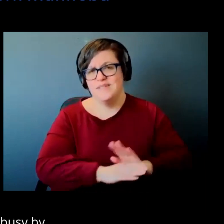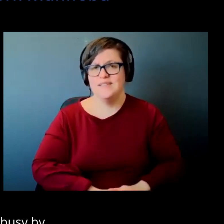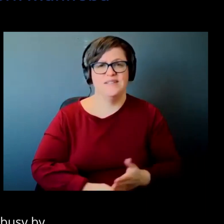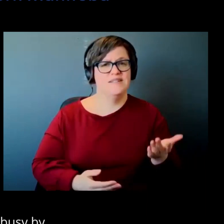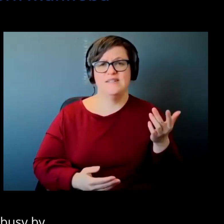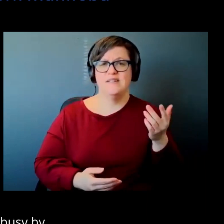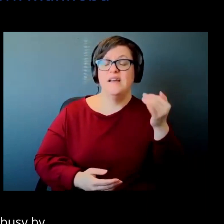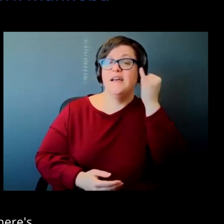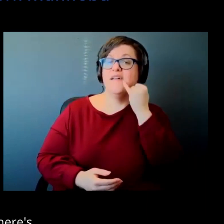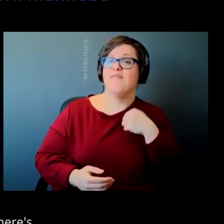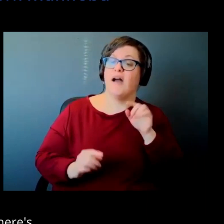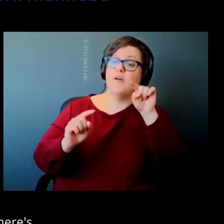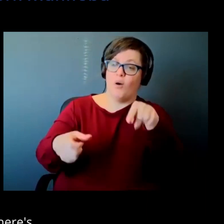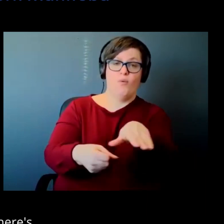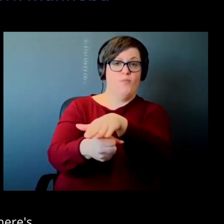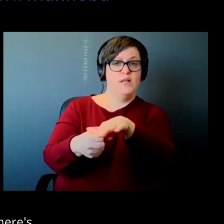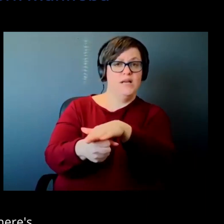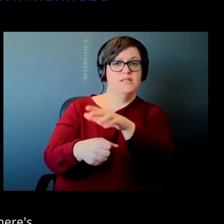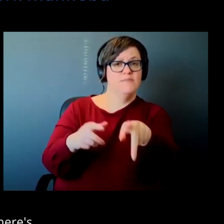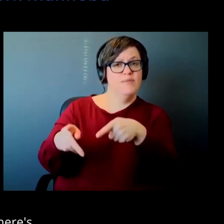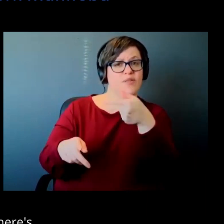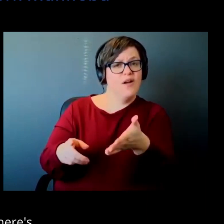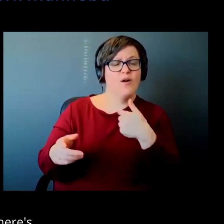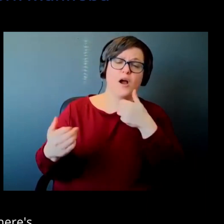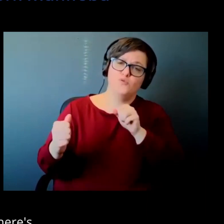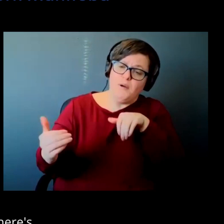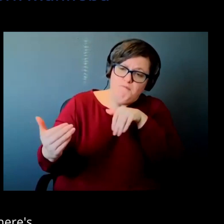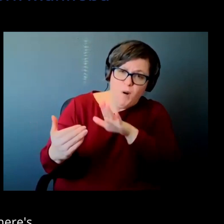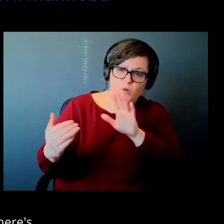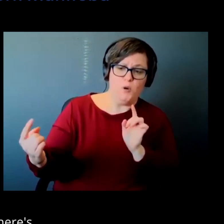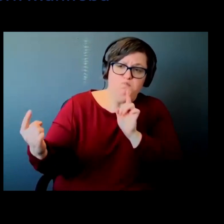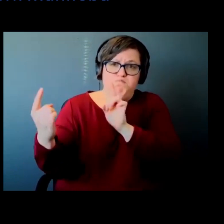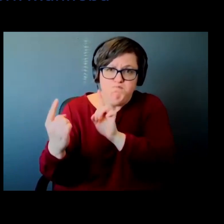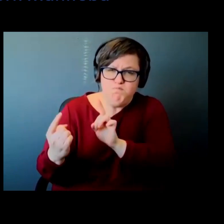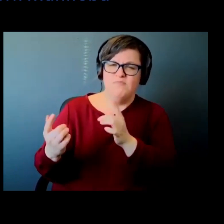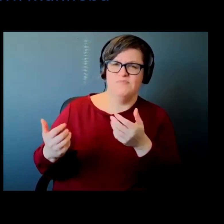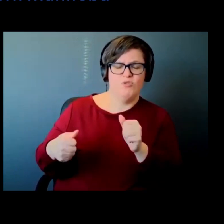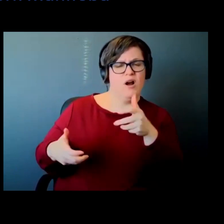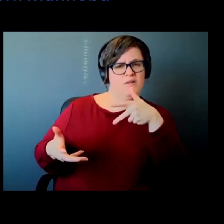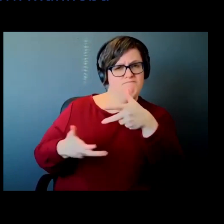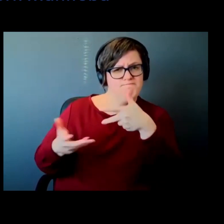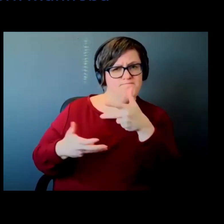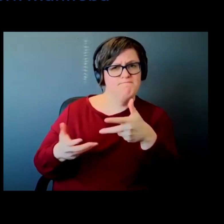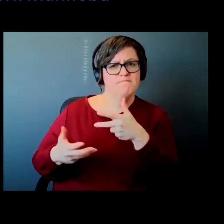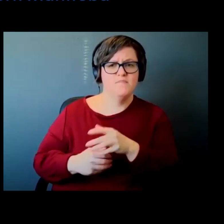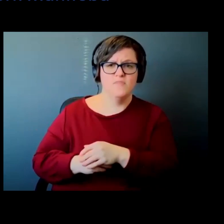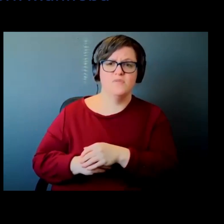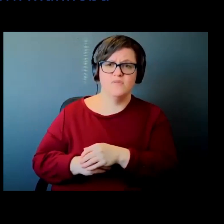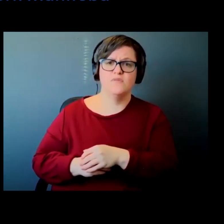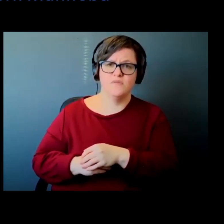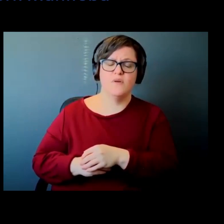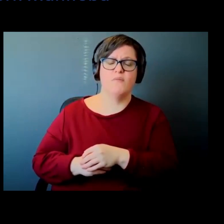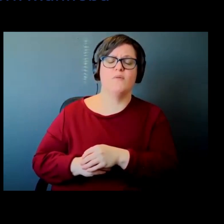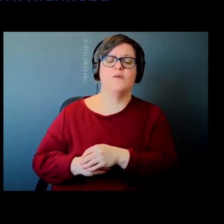in places, trying to see if there's ways to, you know, have policy made so that there's that checkbox for us, you